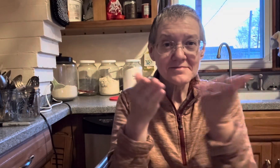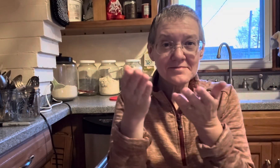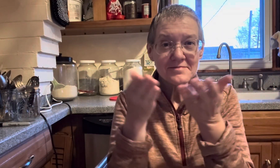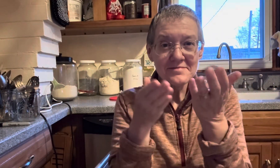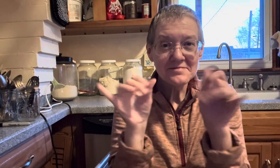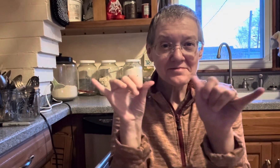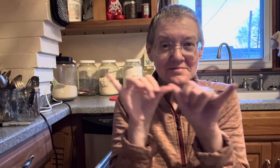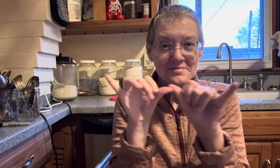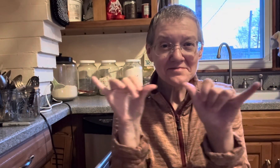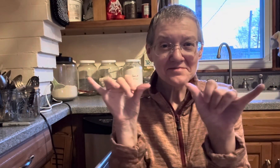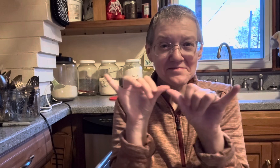Find the serving size.